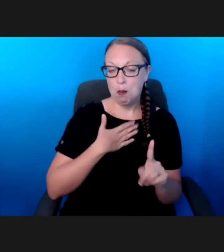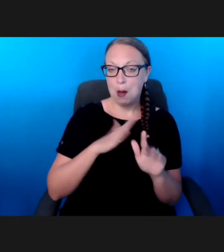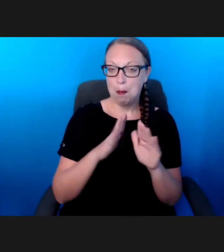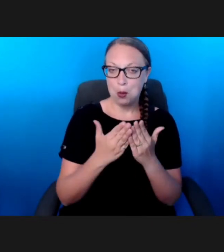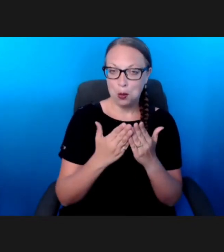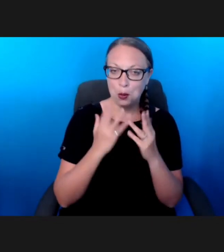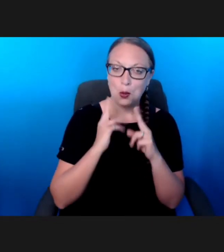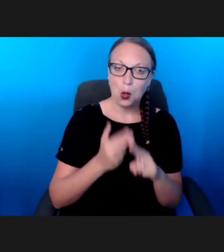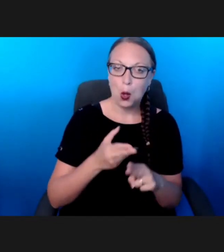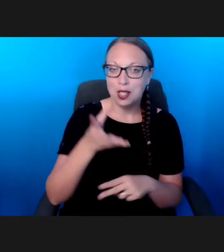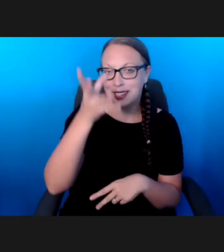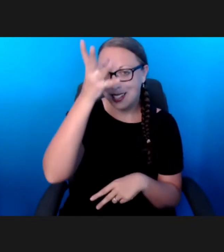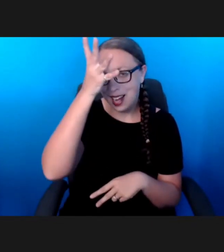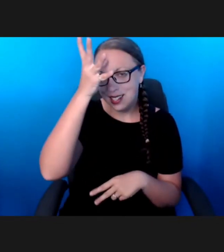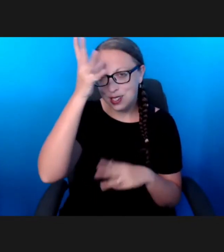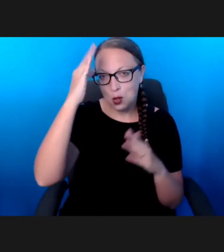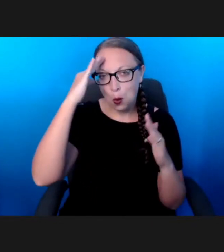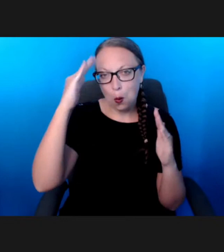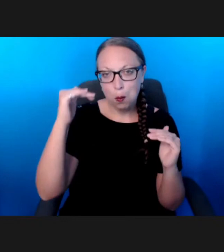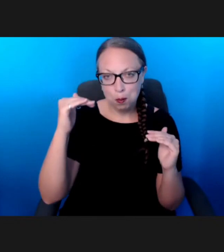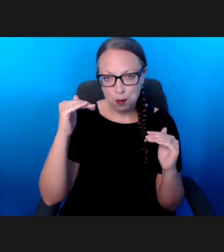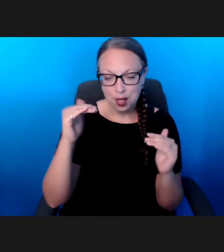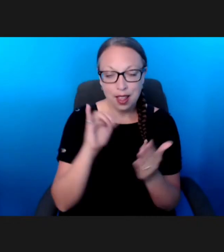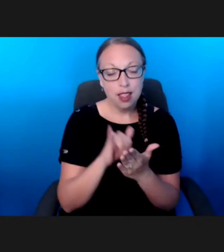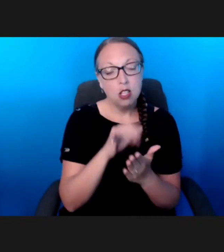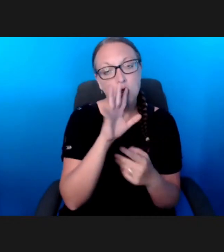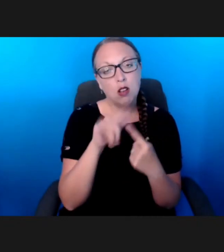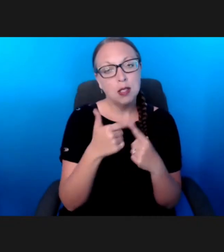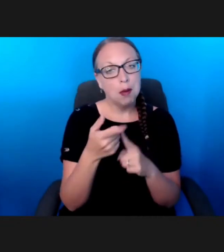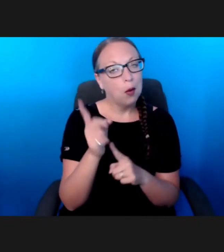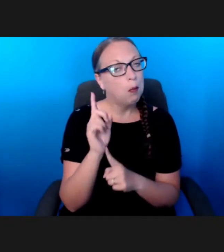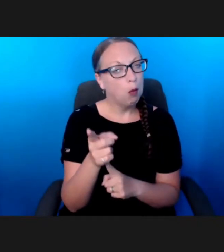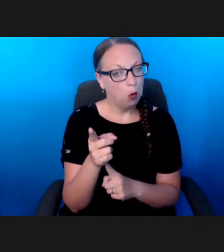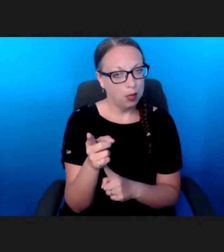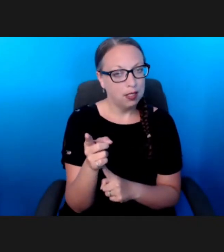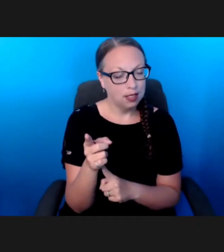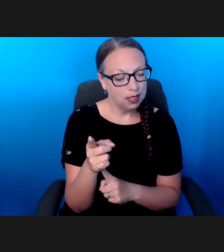which talks about a moment that